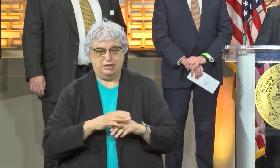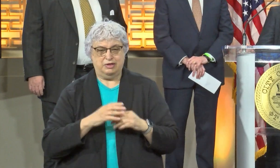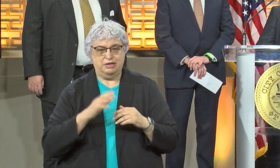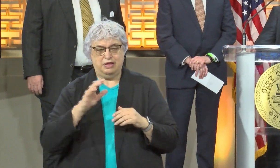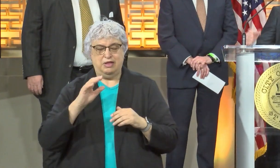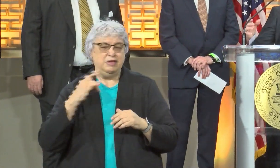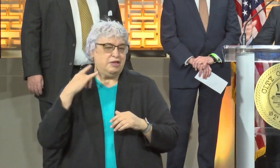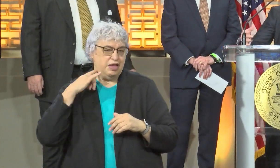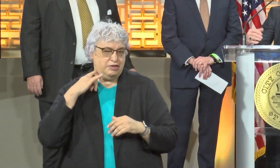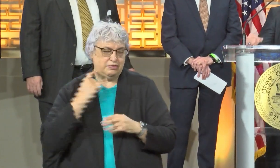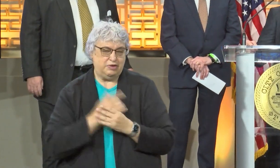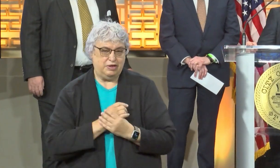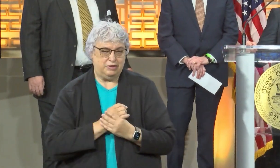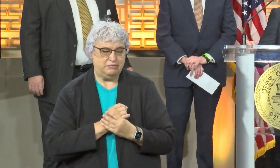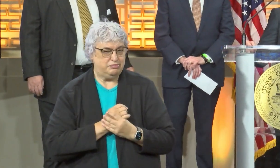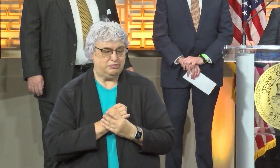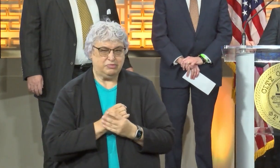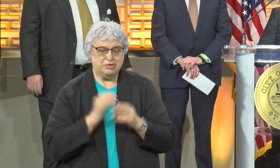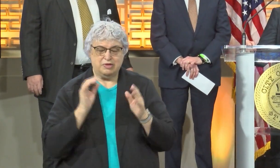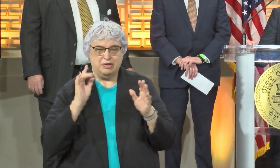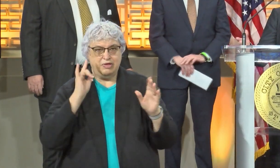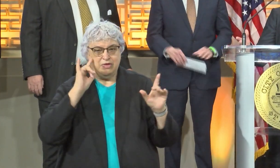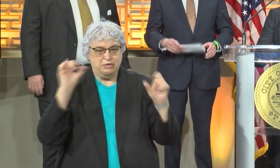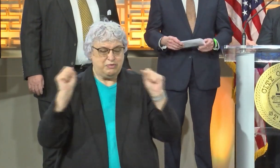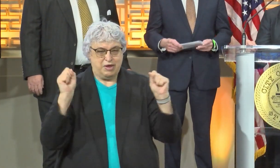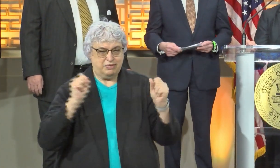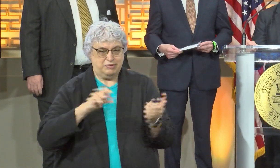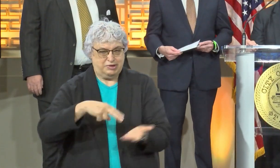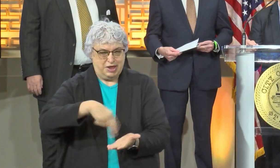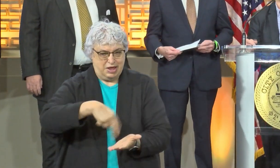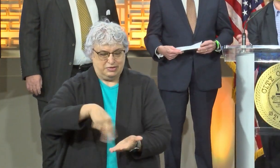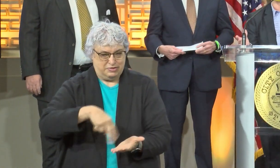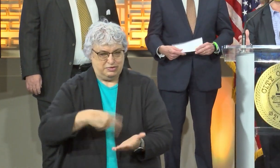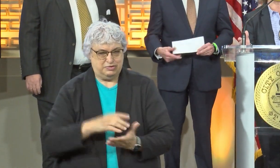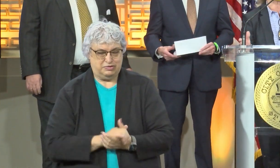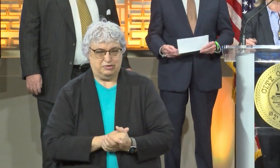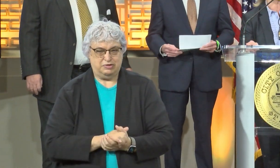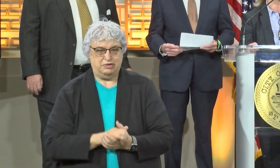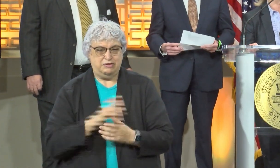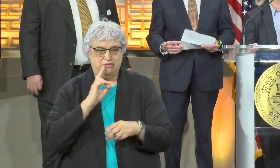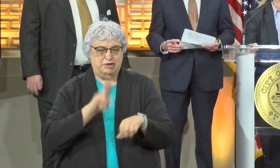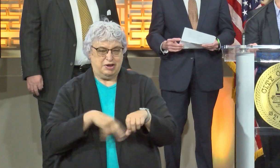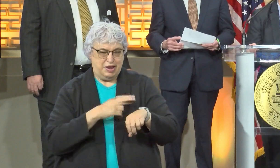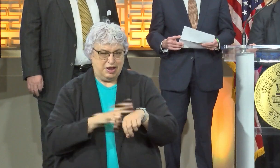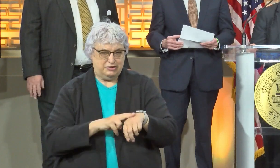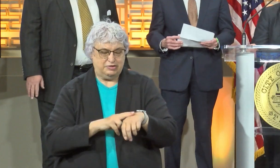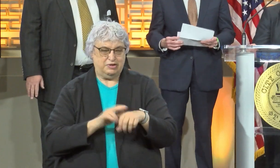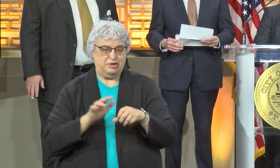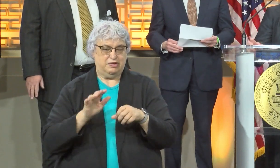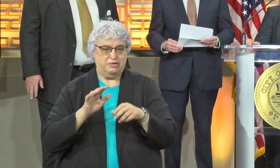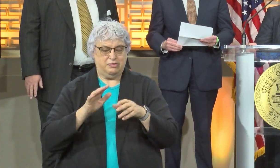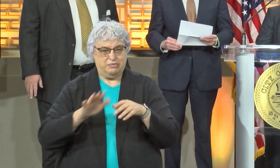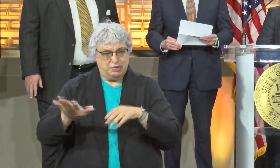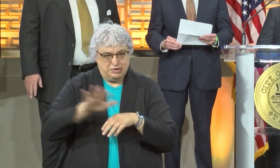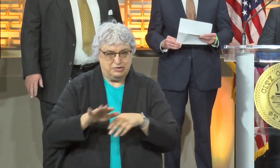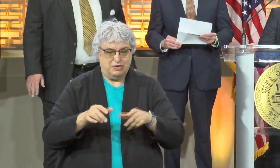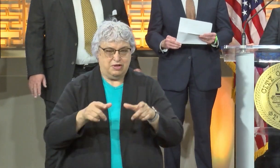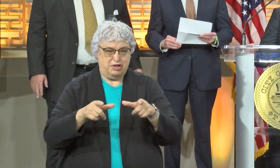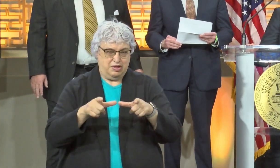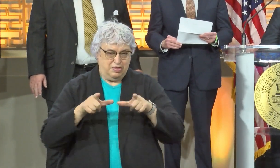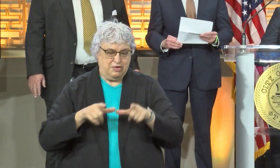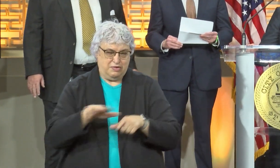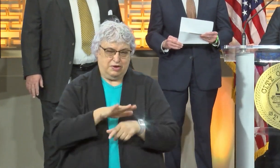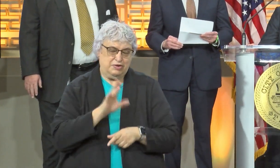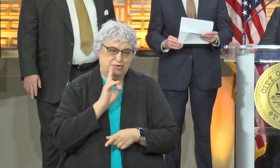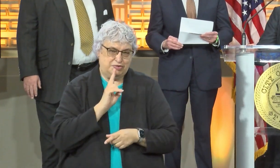country. Incredible dancers, great talent for national, regional, and local. I also just wanted to